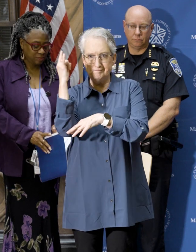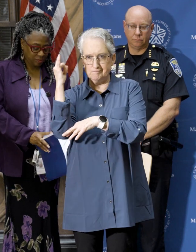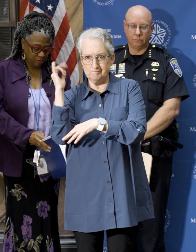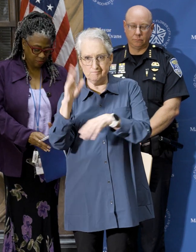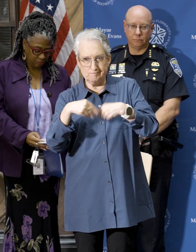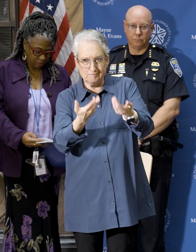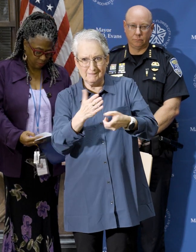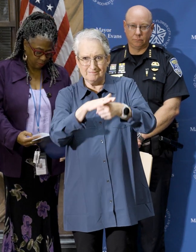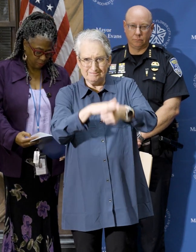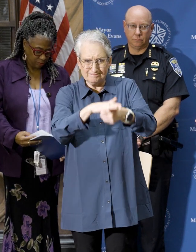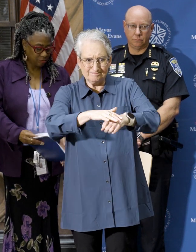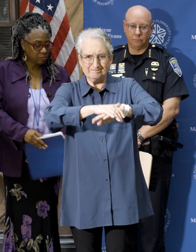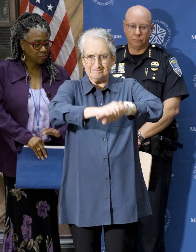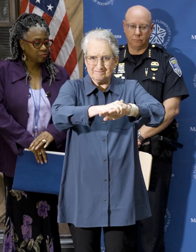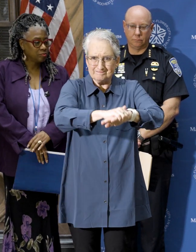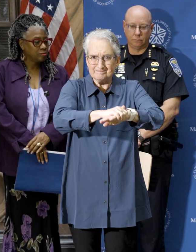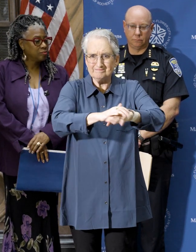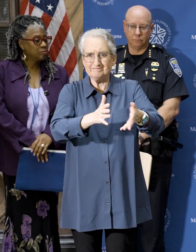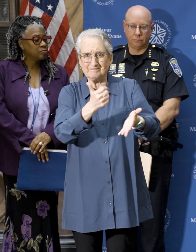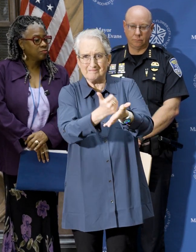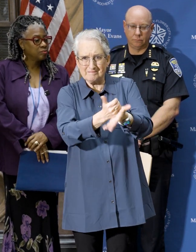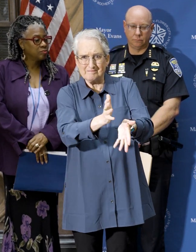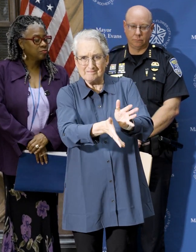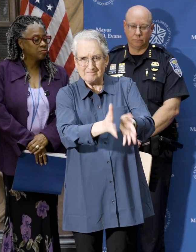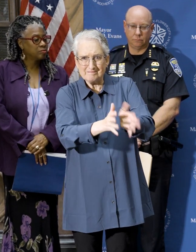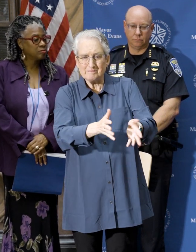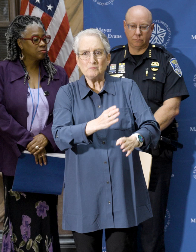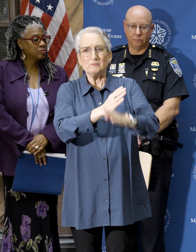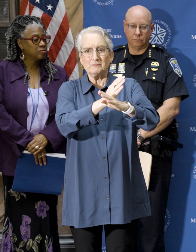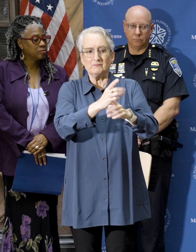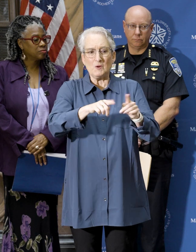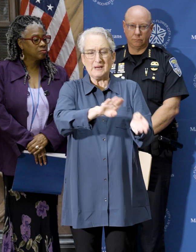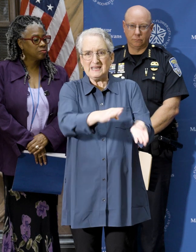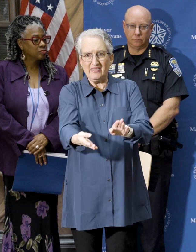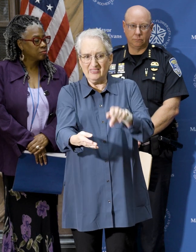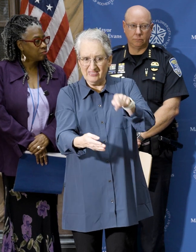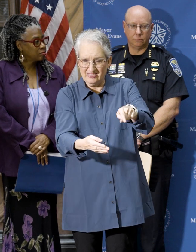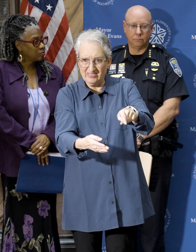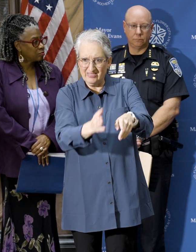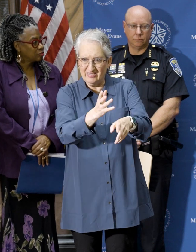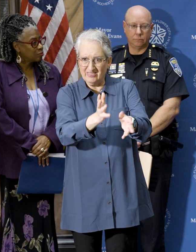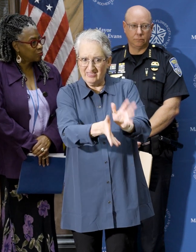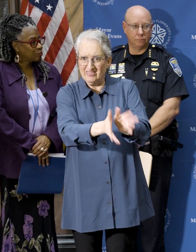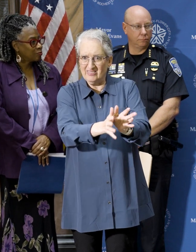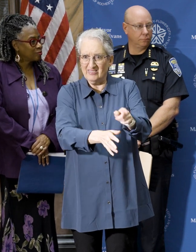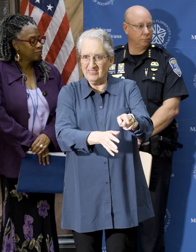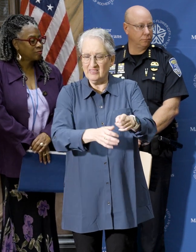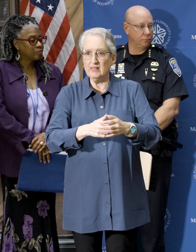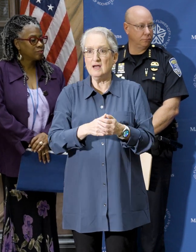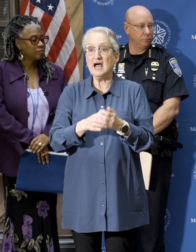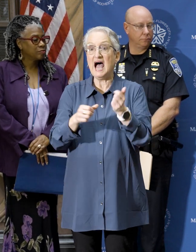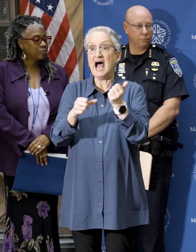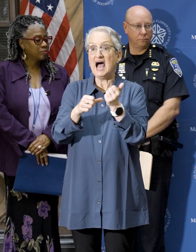these incidences from becoming homicides. Deputy Chief Villa is here to tell us and to tell you more about